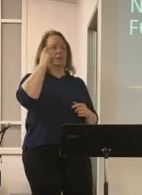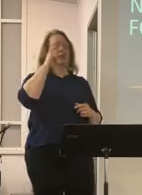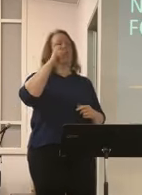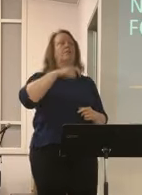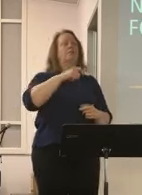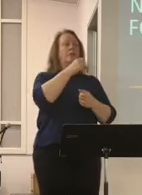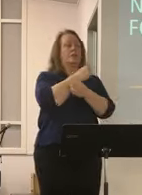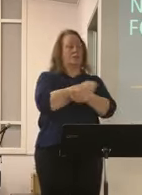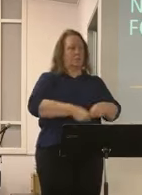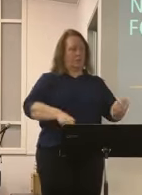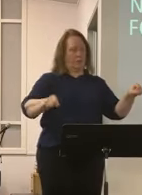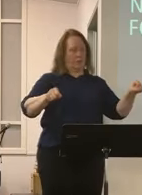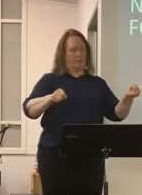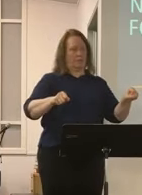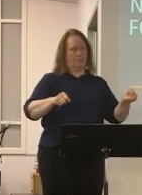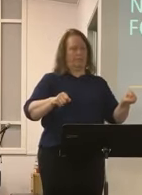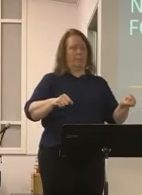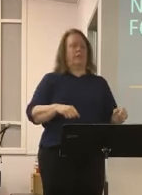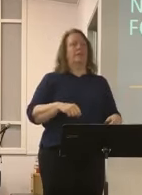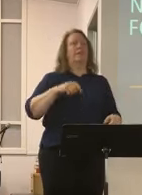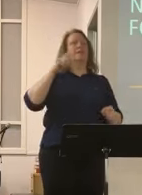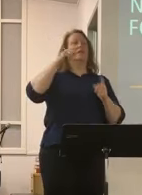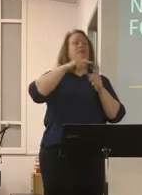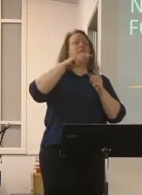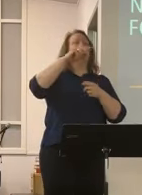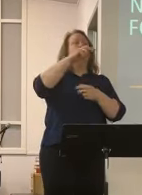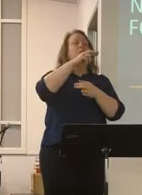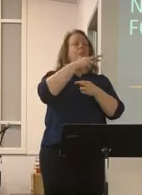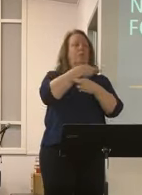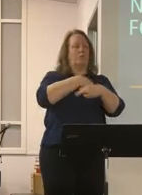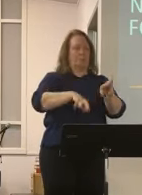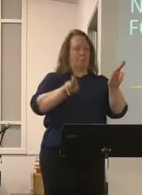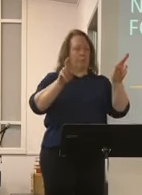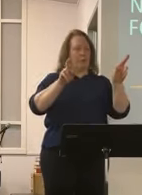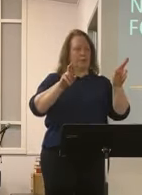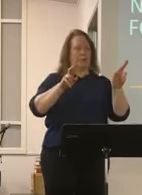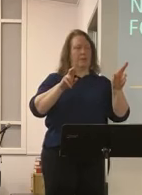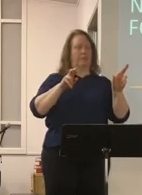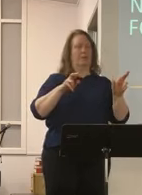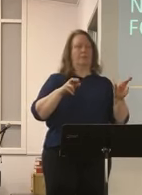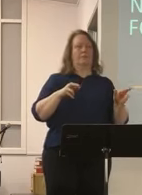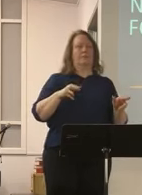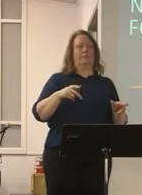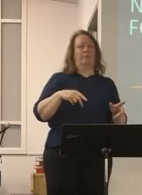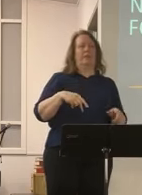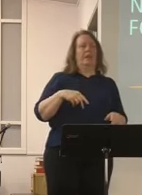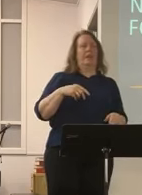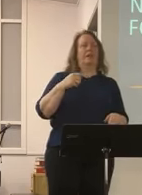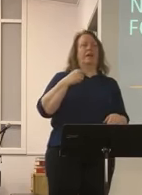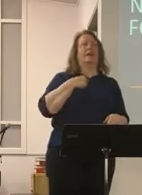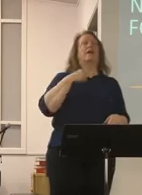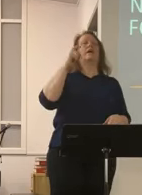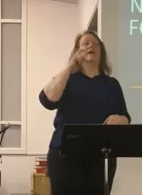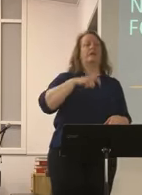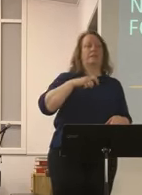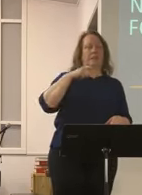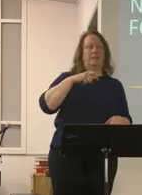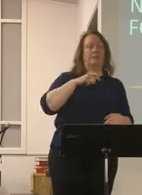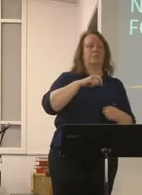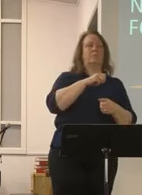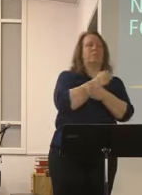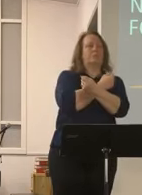first repent and say, "I'm lost and I need to be saved. I'm lost and I need to be